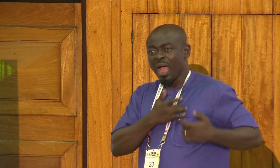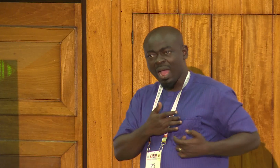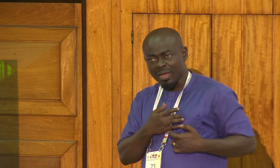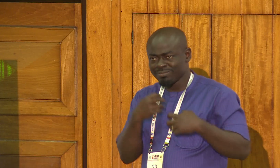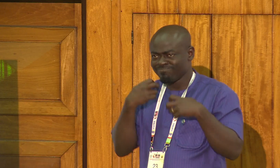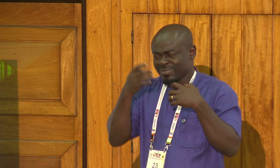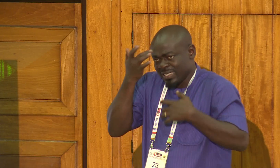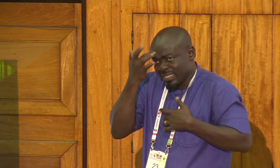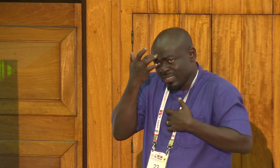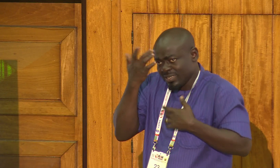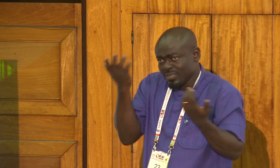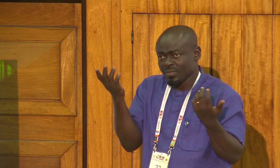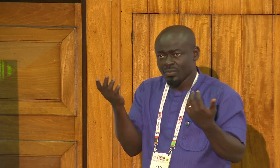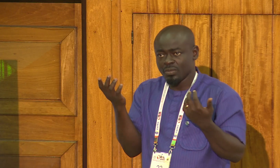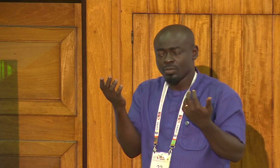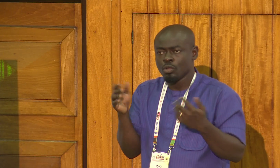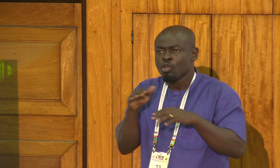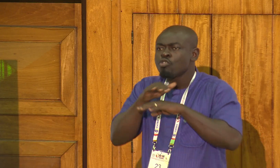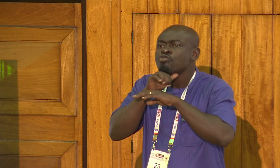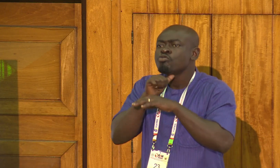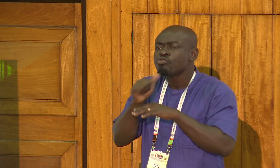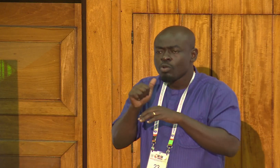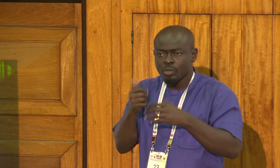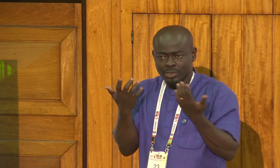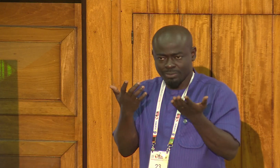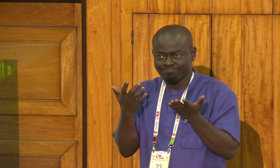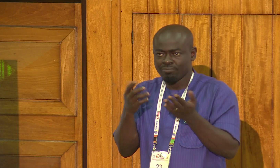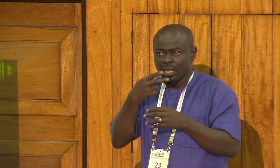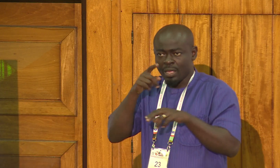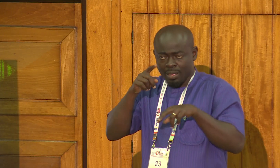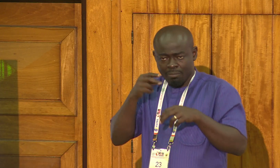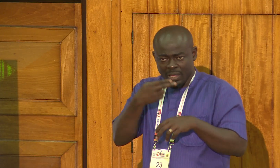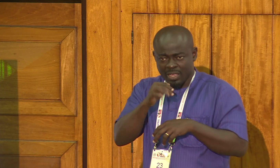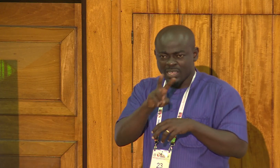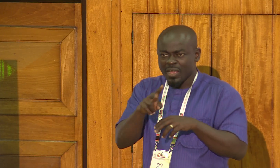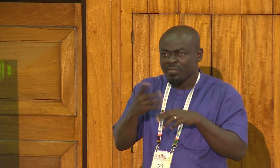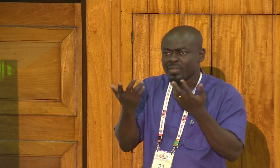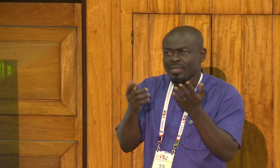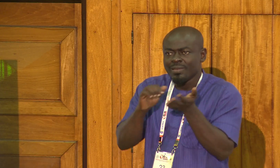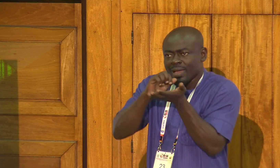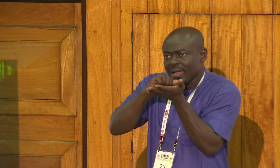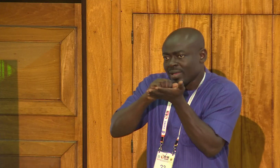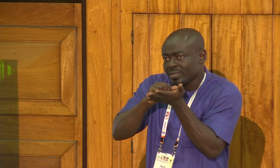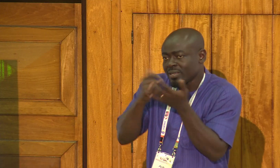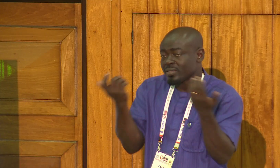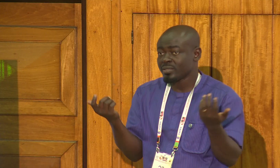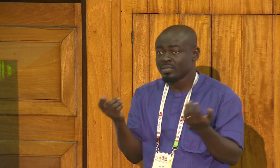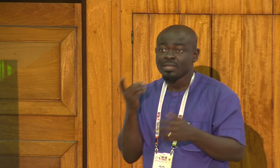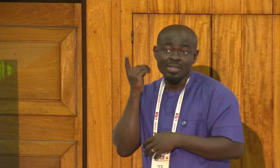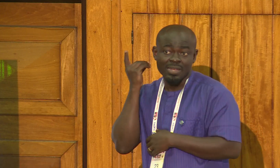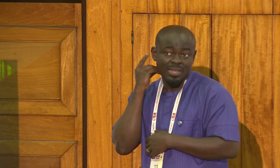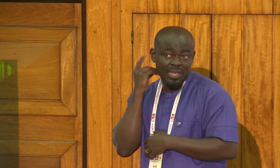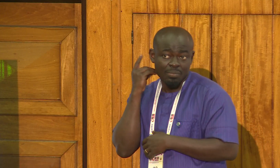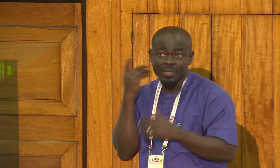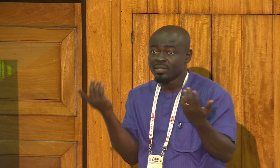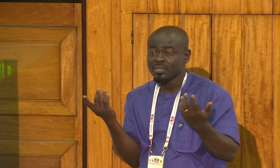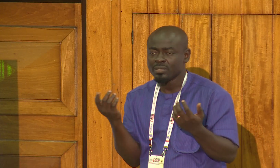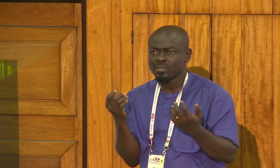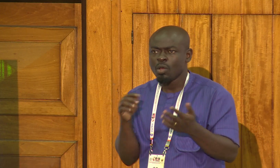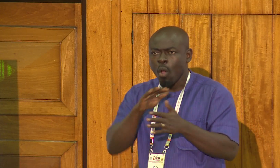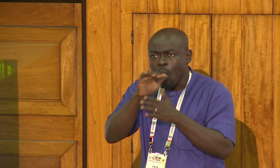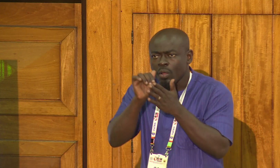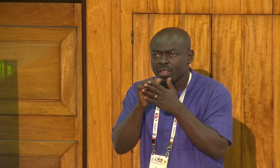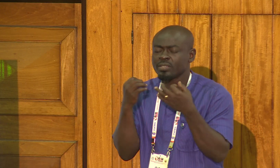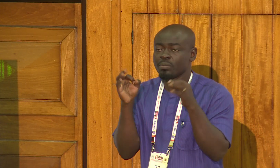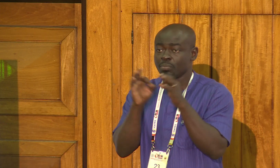disease, non-HIV related cancers, liver disease, type 2 diabetes. And this is really, really important